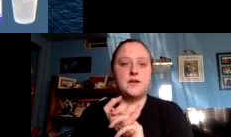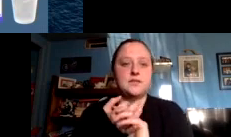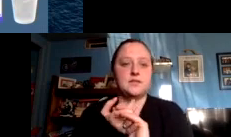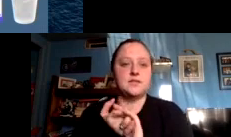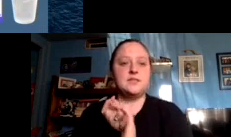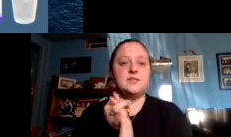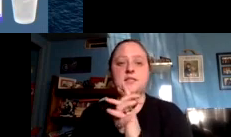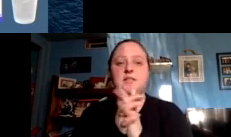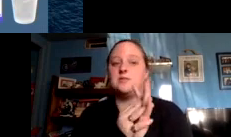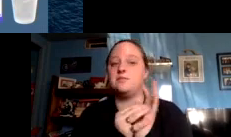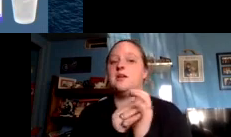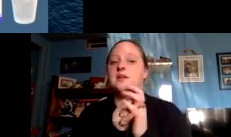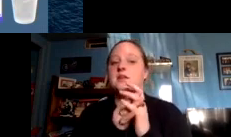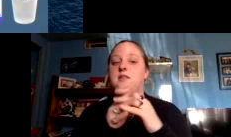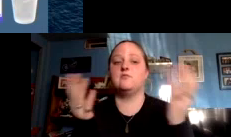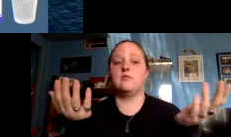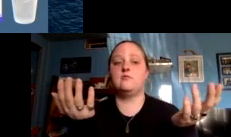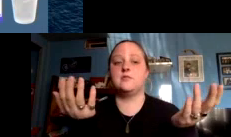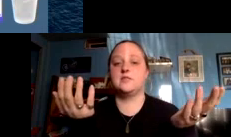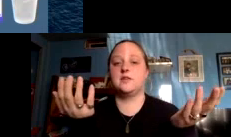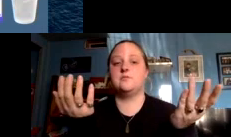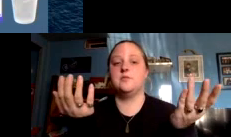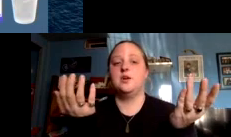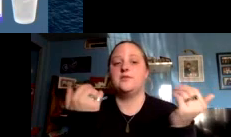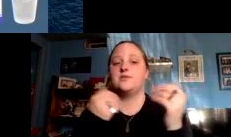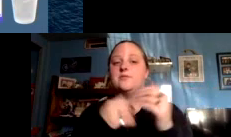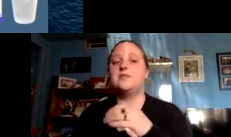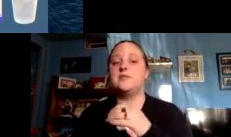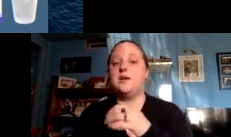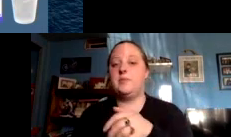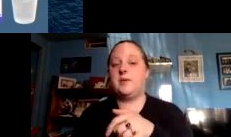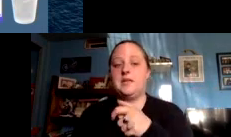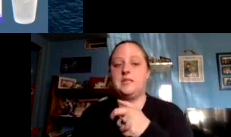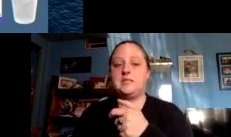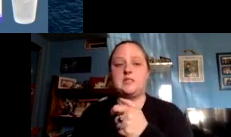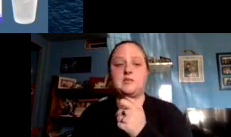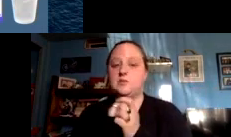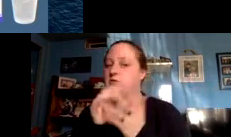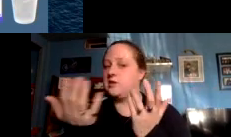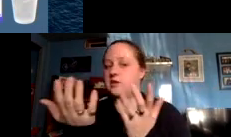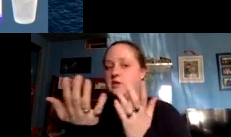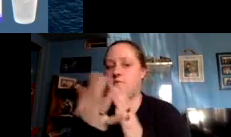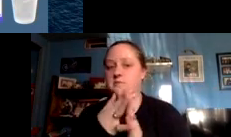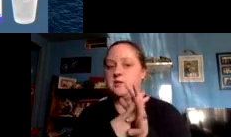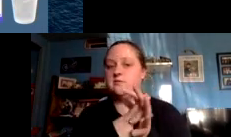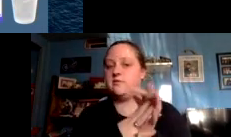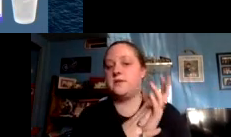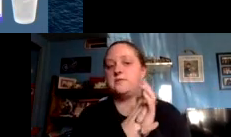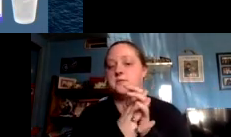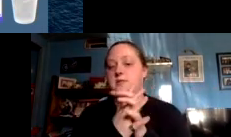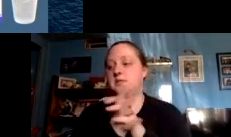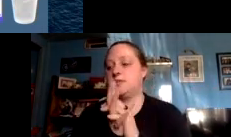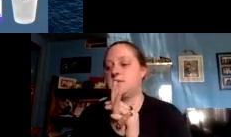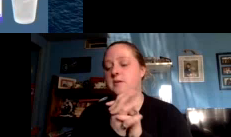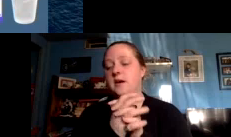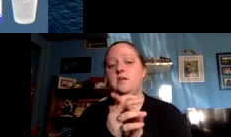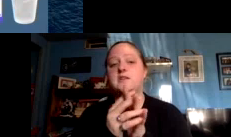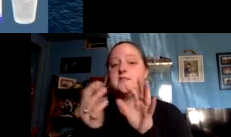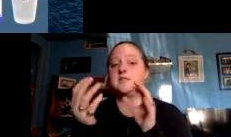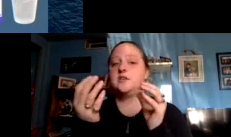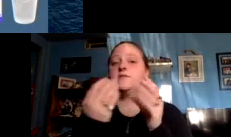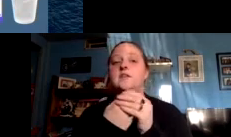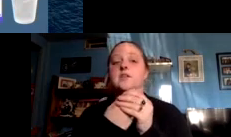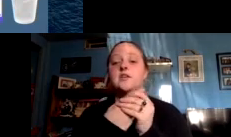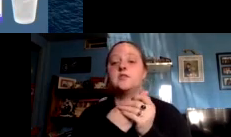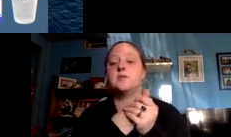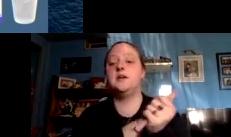And so in fact, there doesn't seem to be anything wrong with them. So what type of body systems do you think are maybe involved with this? Well,